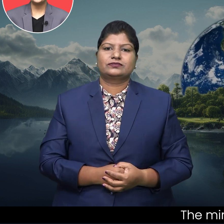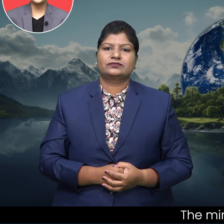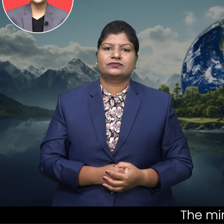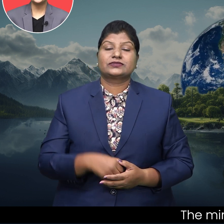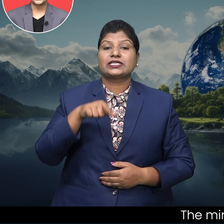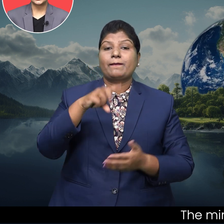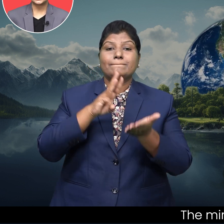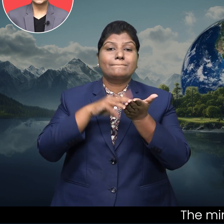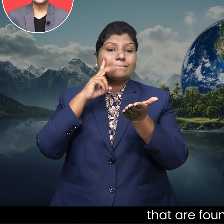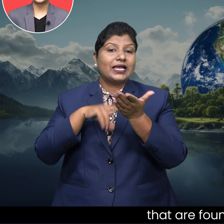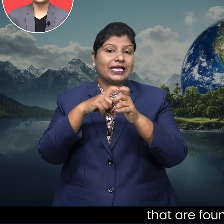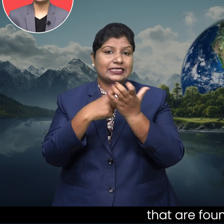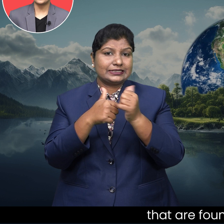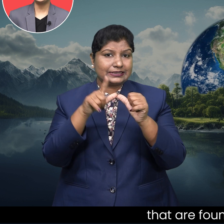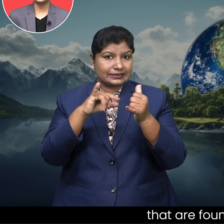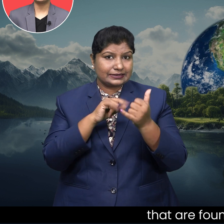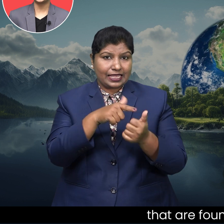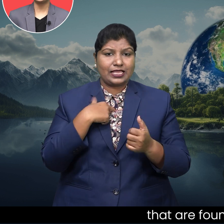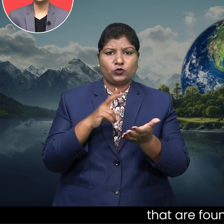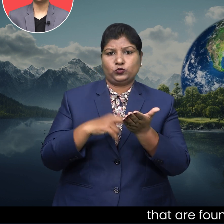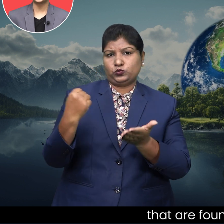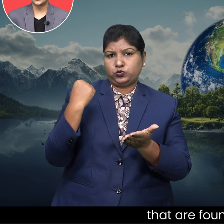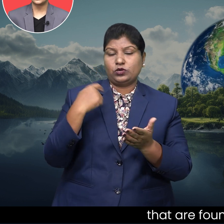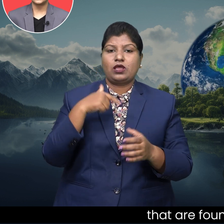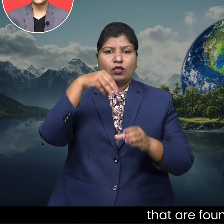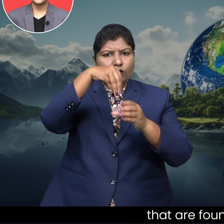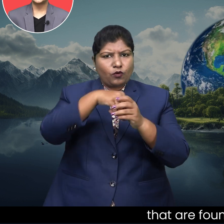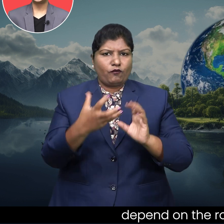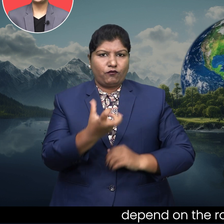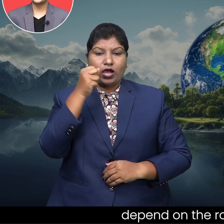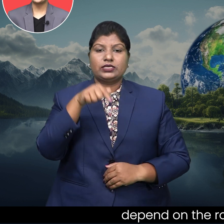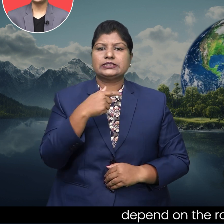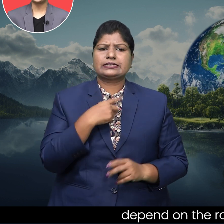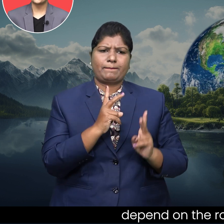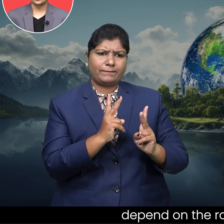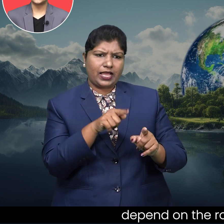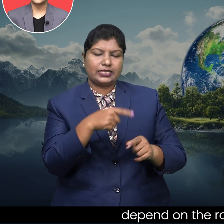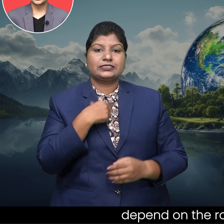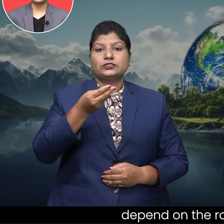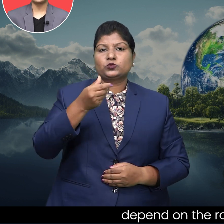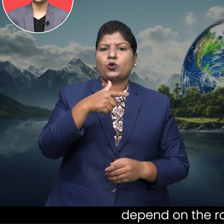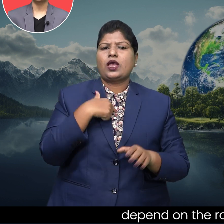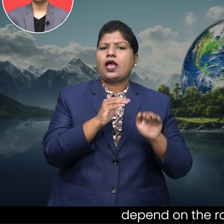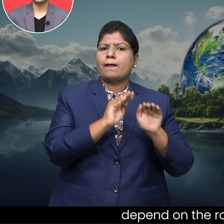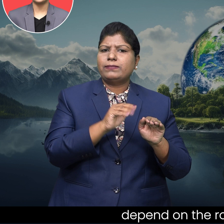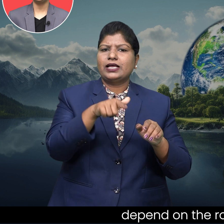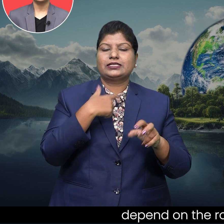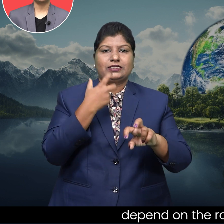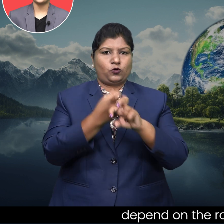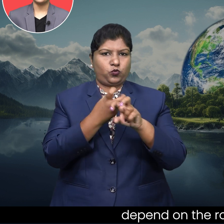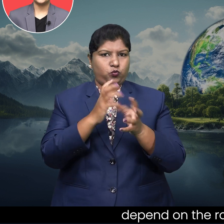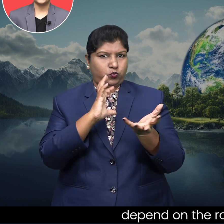The mineral nutrients that are found in a particular soil depend on the rocks it was